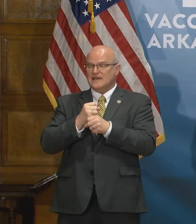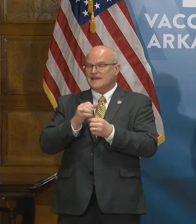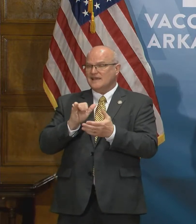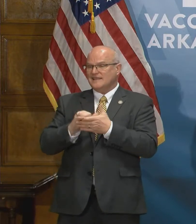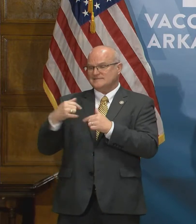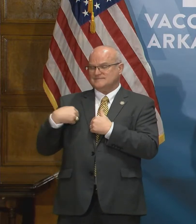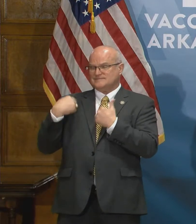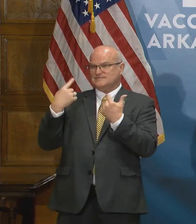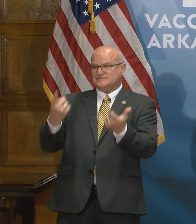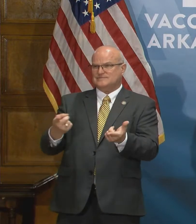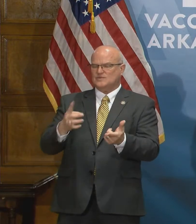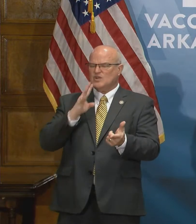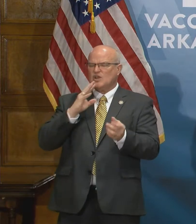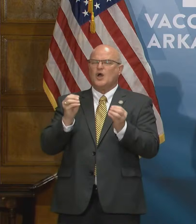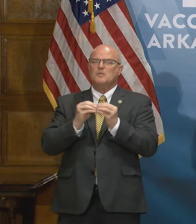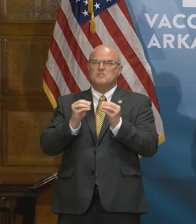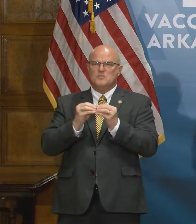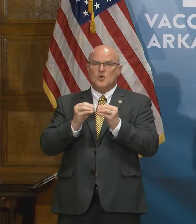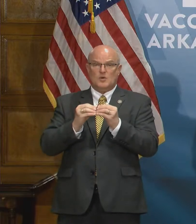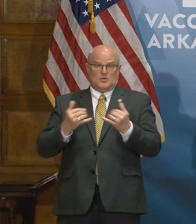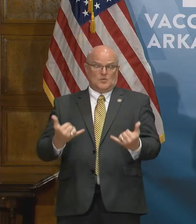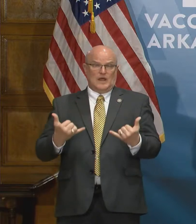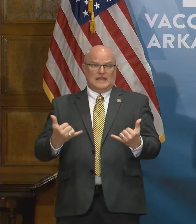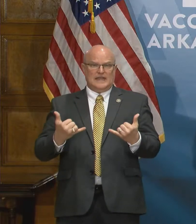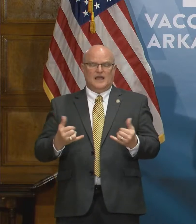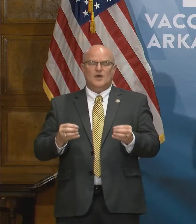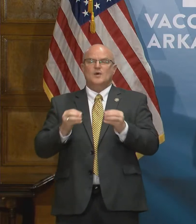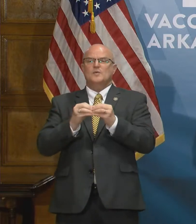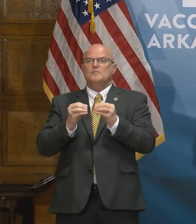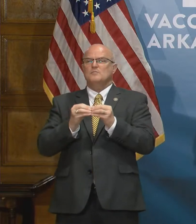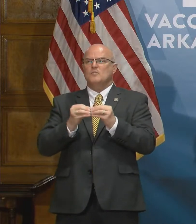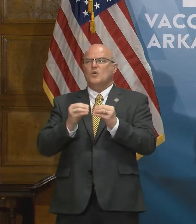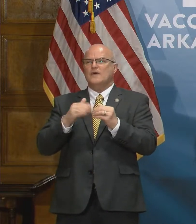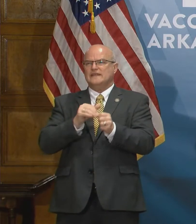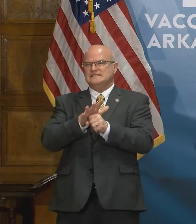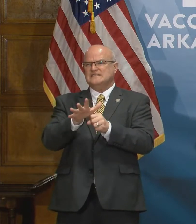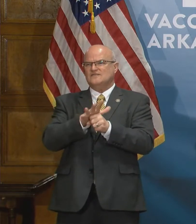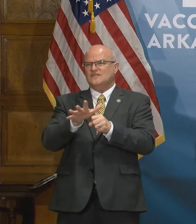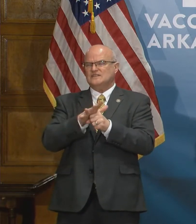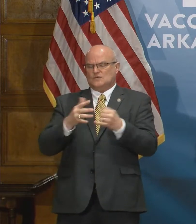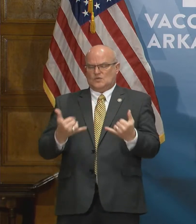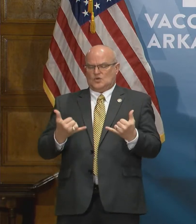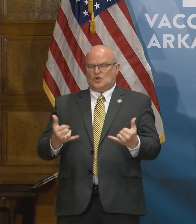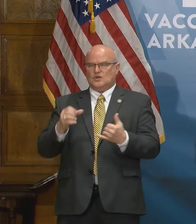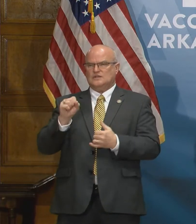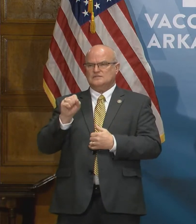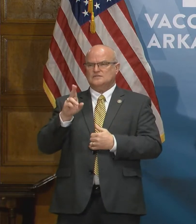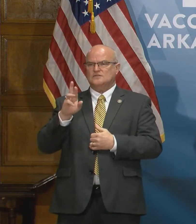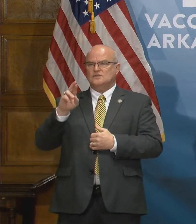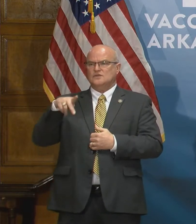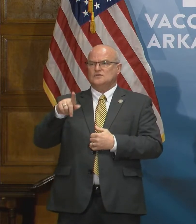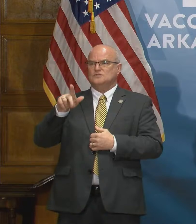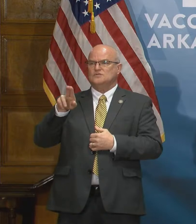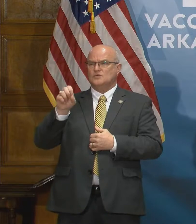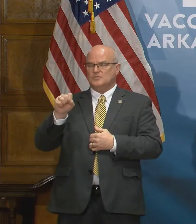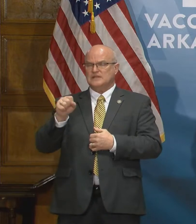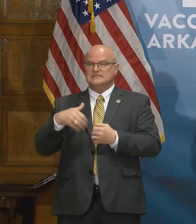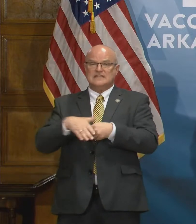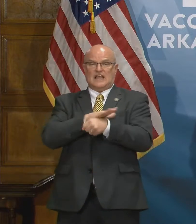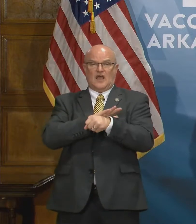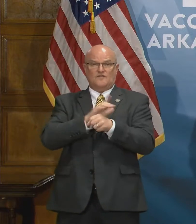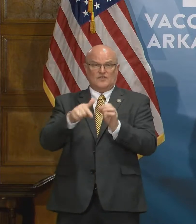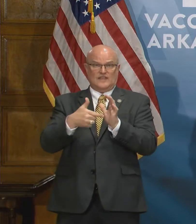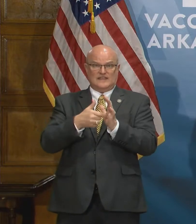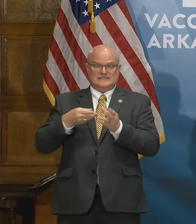that we'll talk more about, but right now there's more than sufficient in our current surplus to cover this kind of